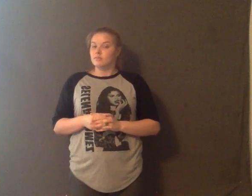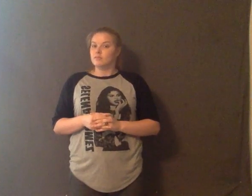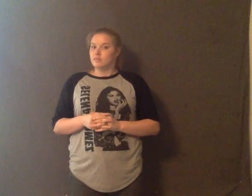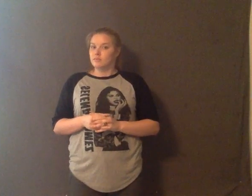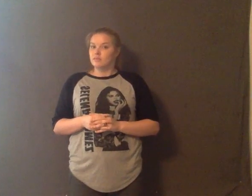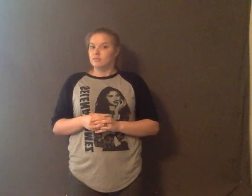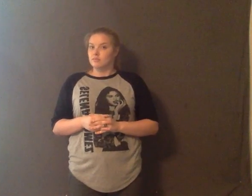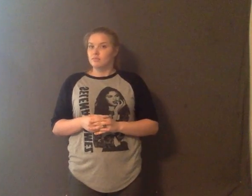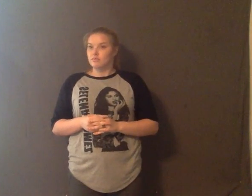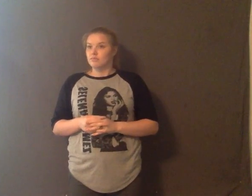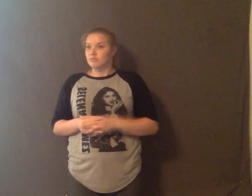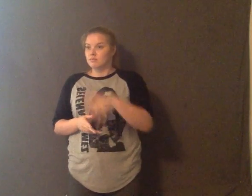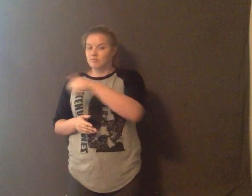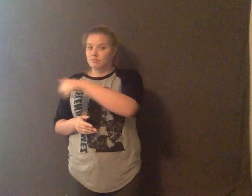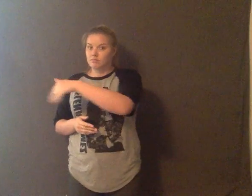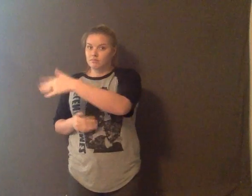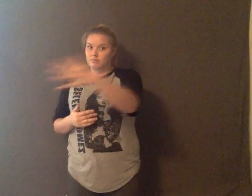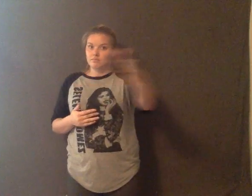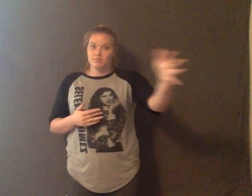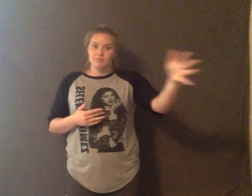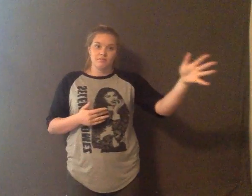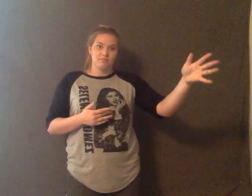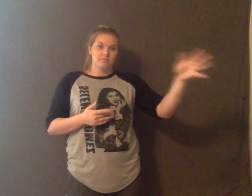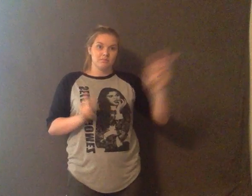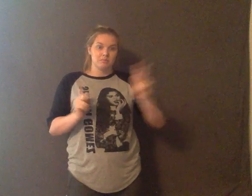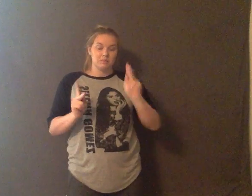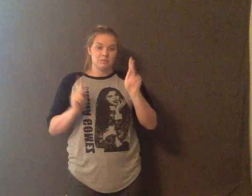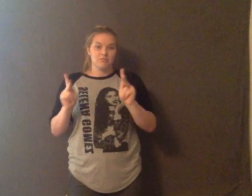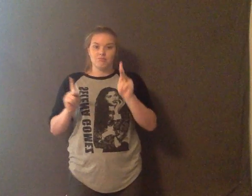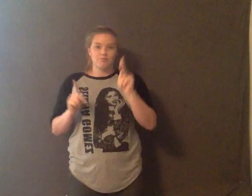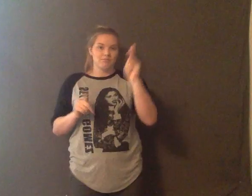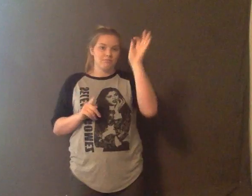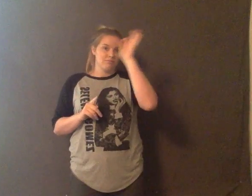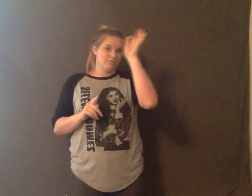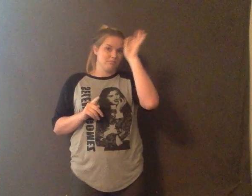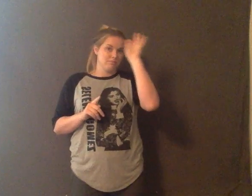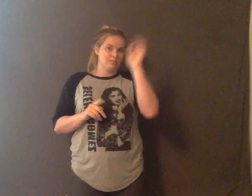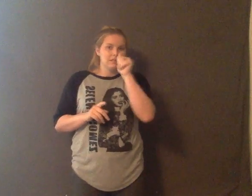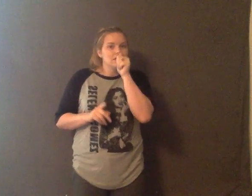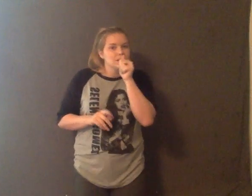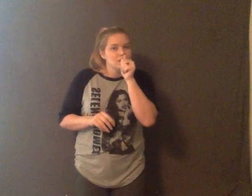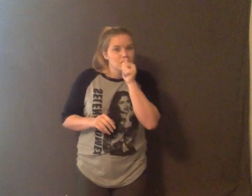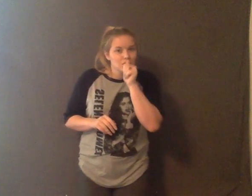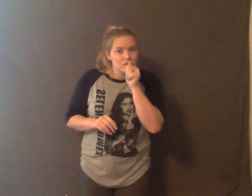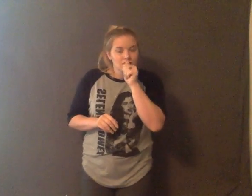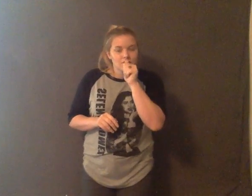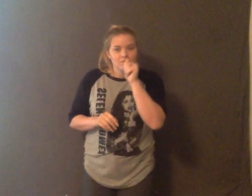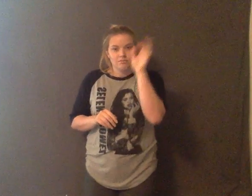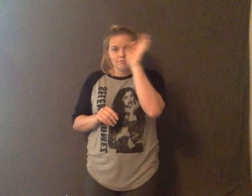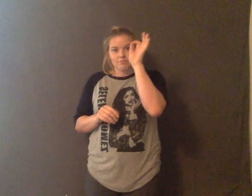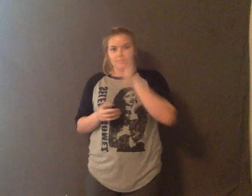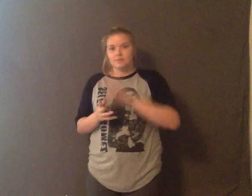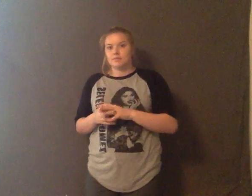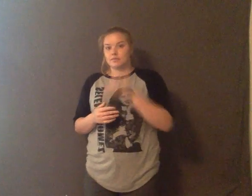to the public. They're behind walls, they're underground, they're in these secret facilities that no one knows about. But if they did, they would be shocked